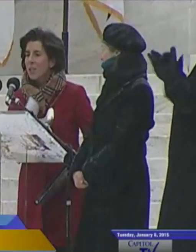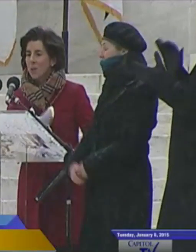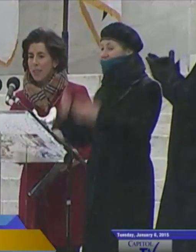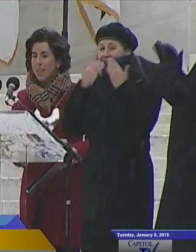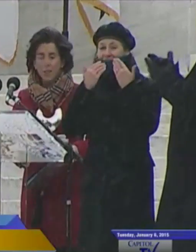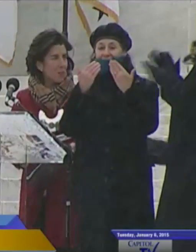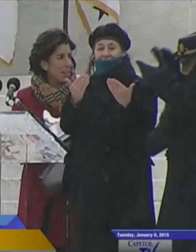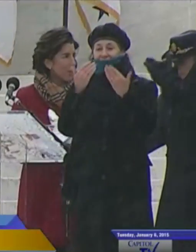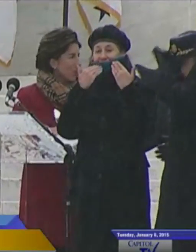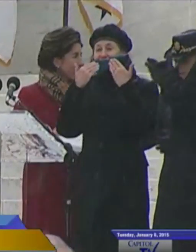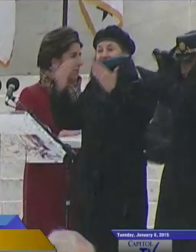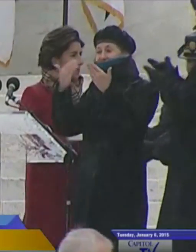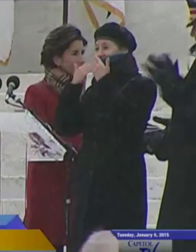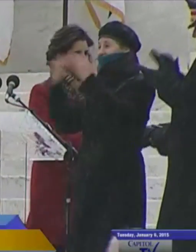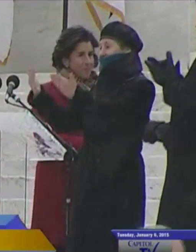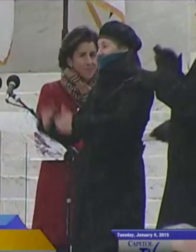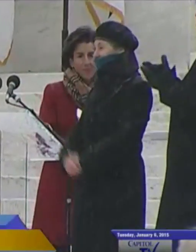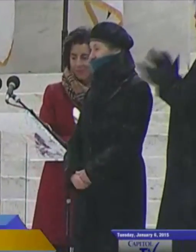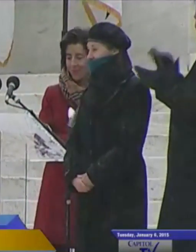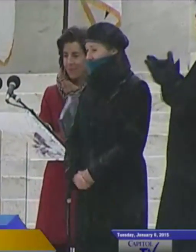Thank you, thank you, thank you.